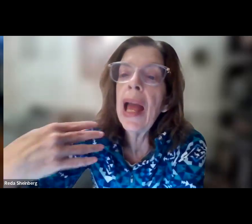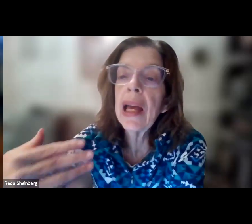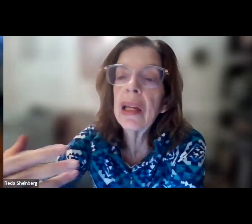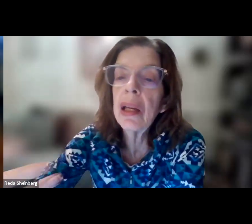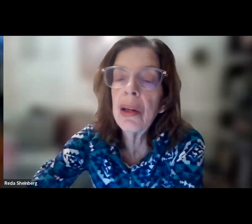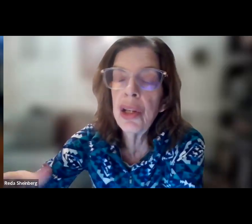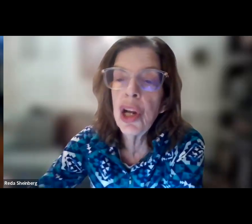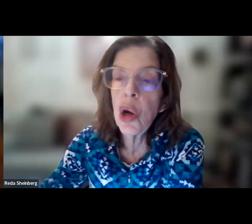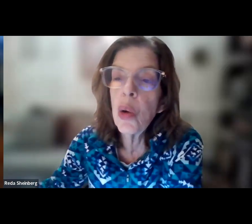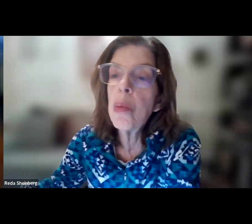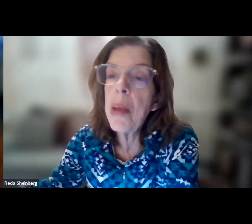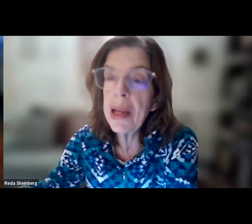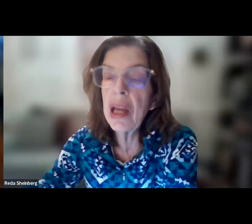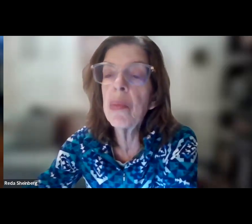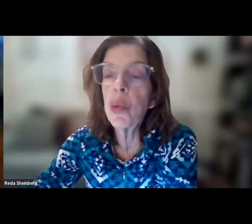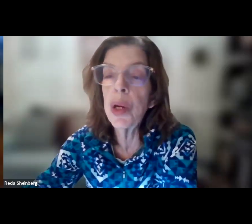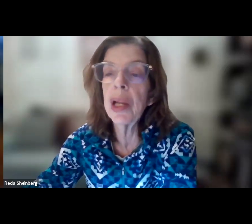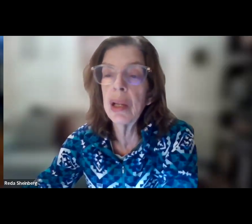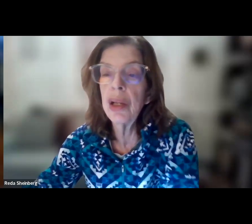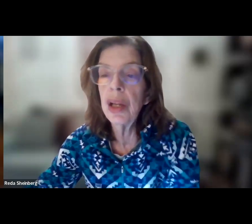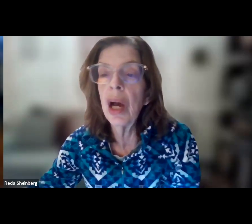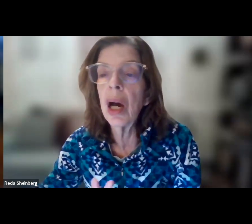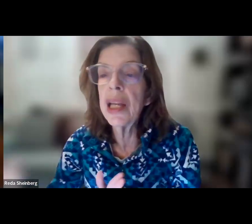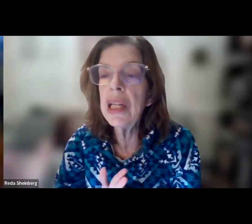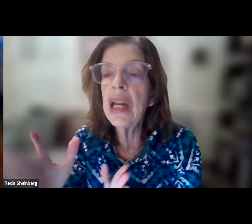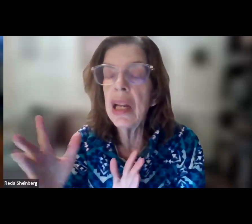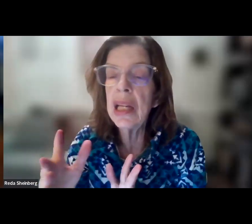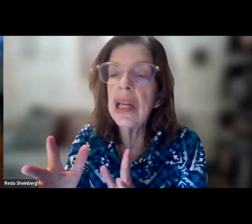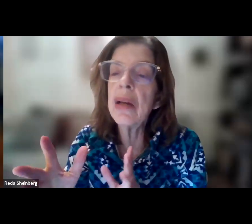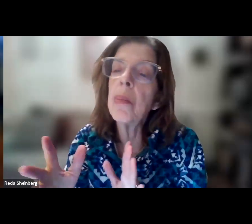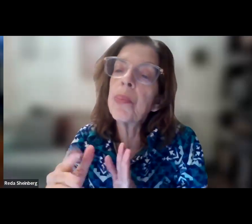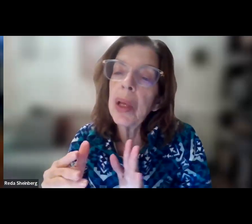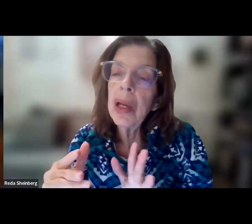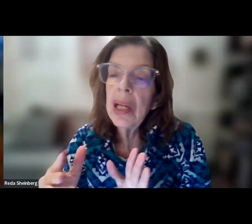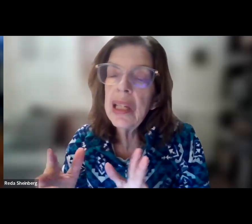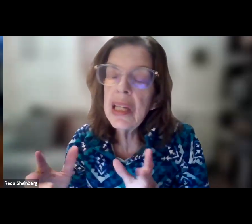Robert and, you know, make him agree.